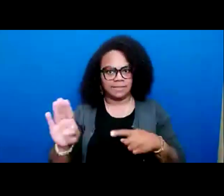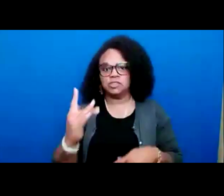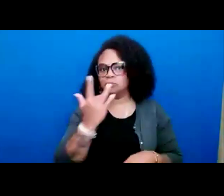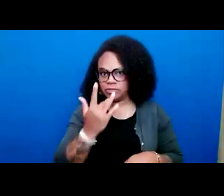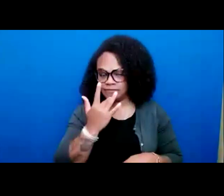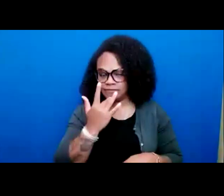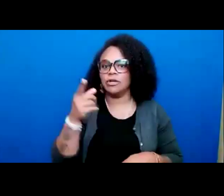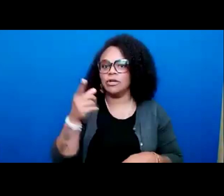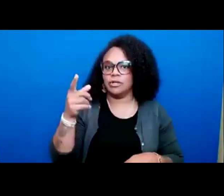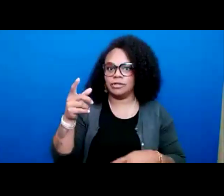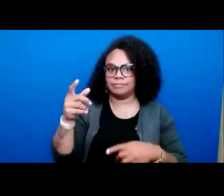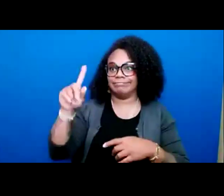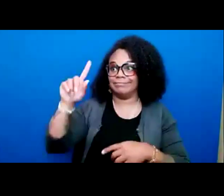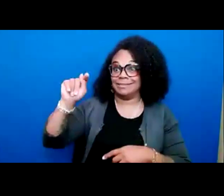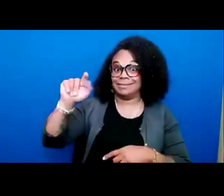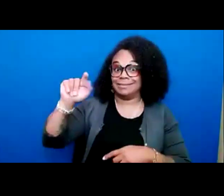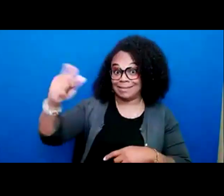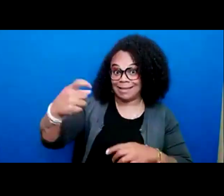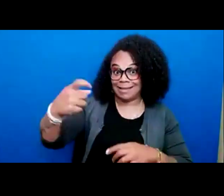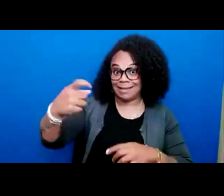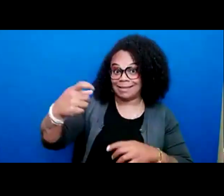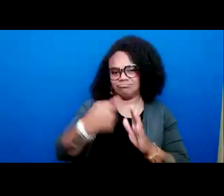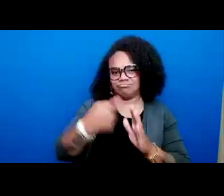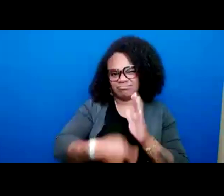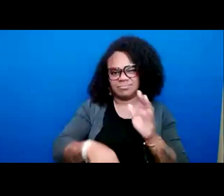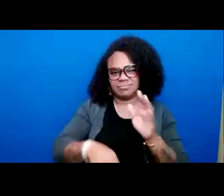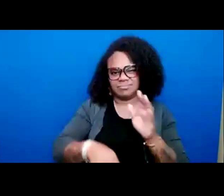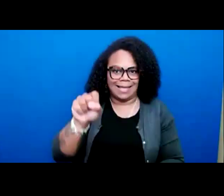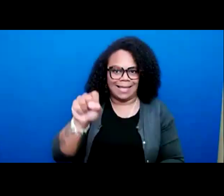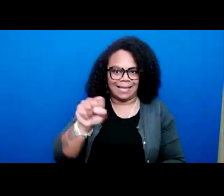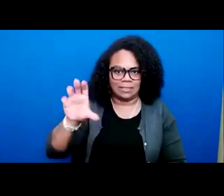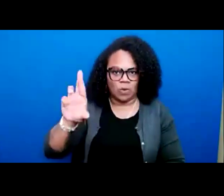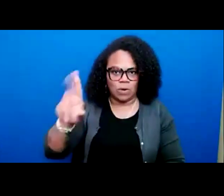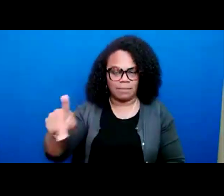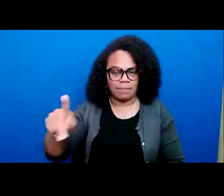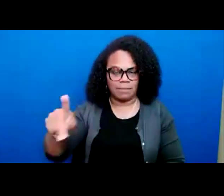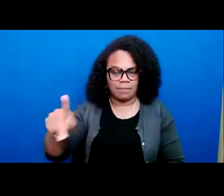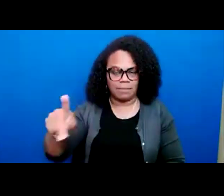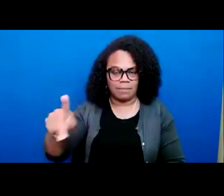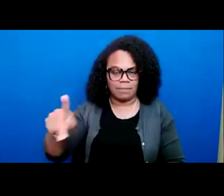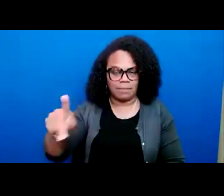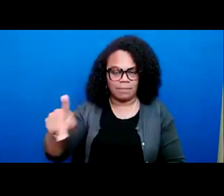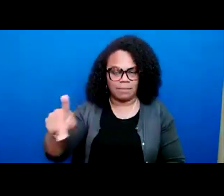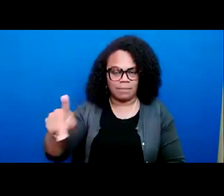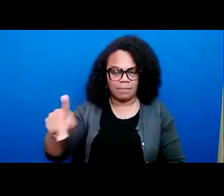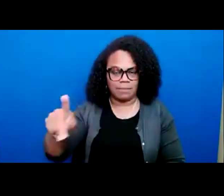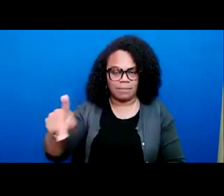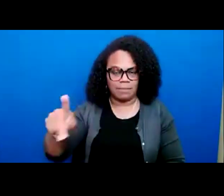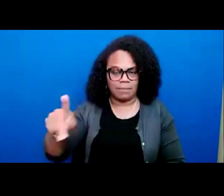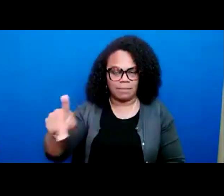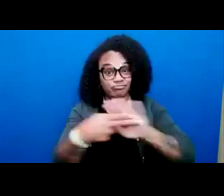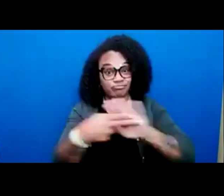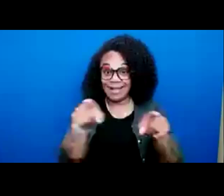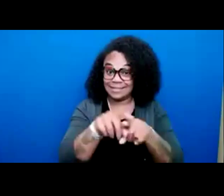S corporation. And by the way, that may or may not be permitted depending on the language that's in